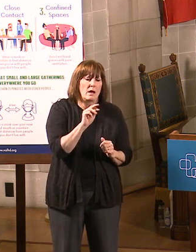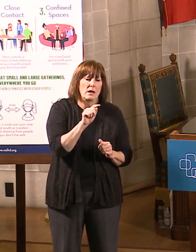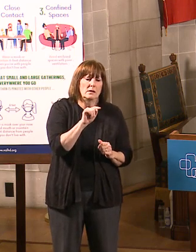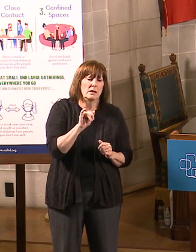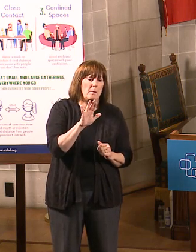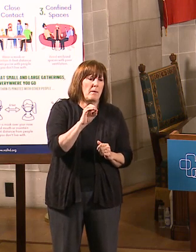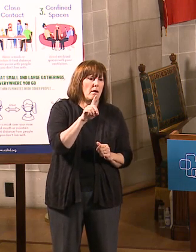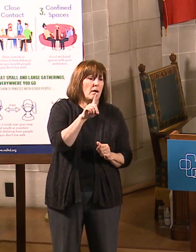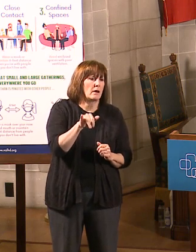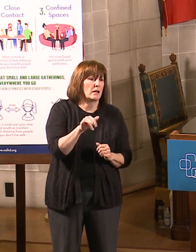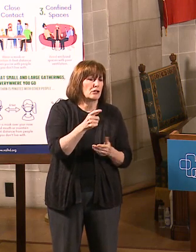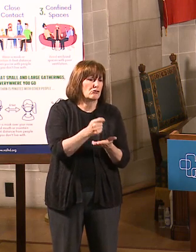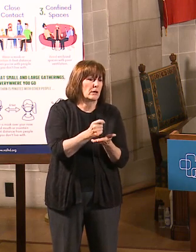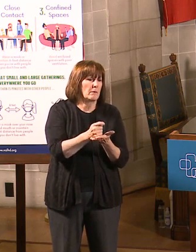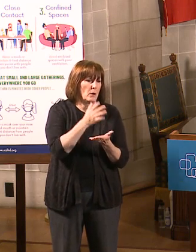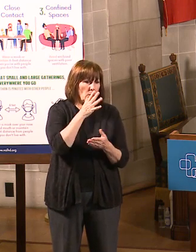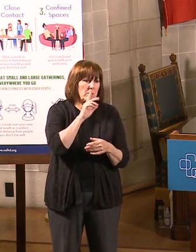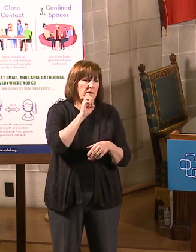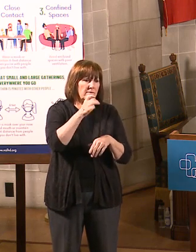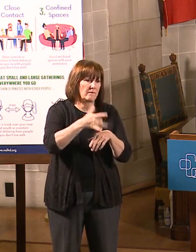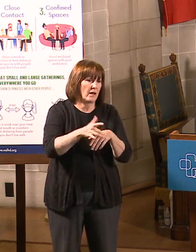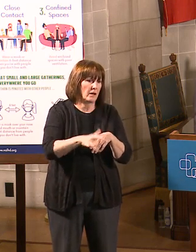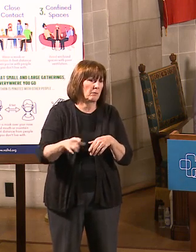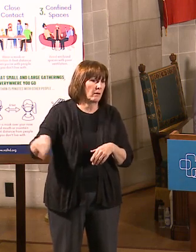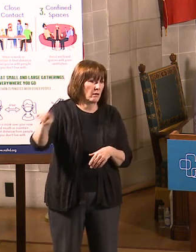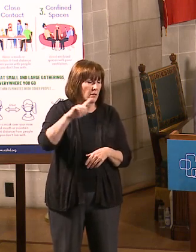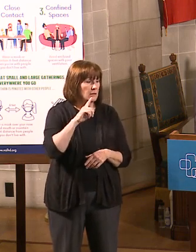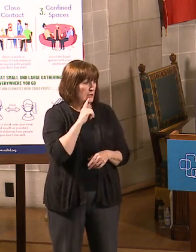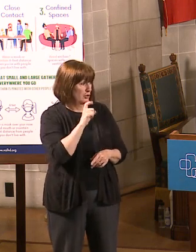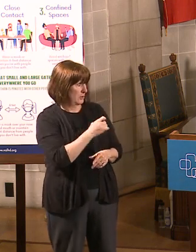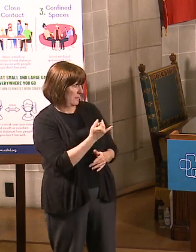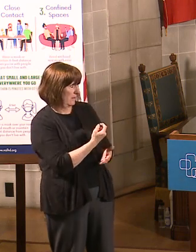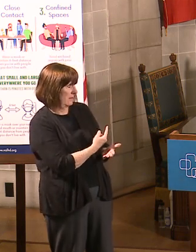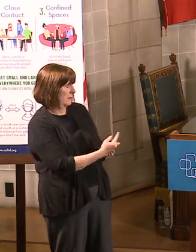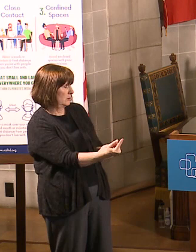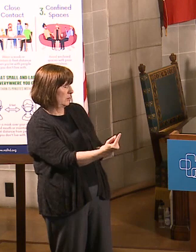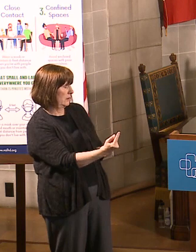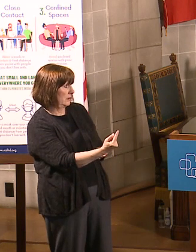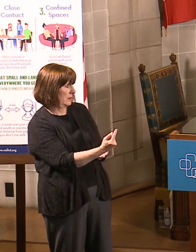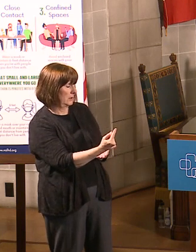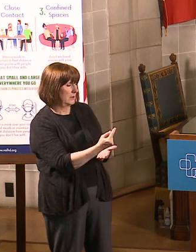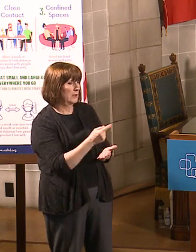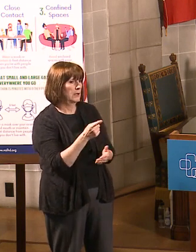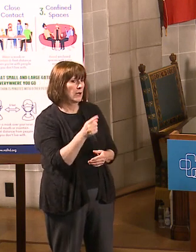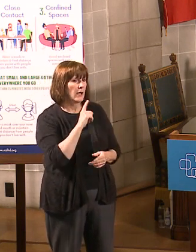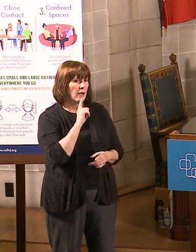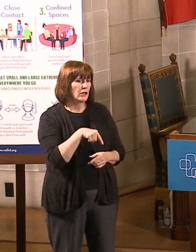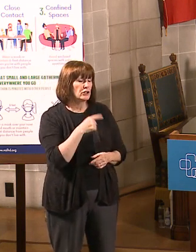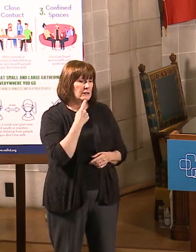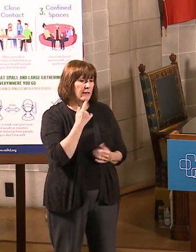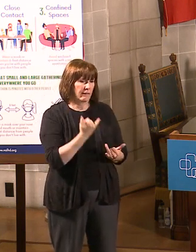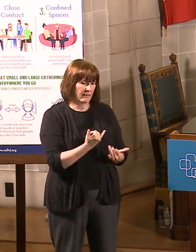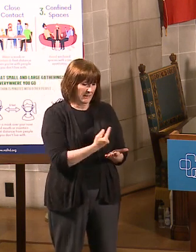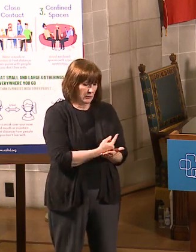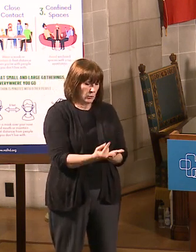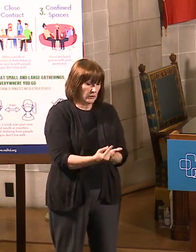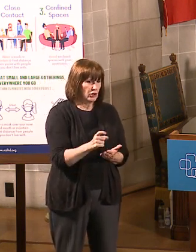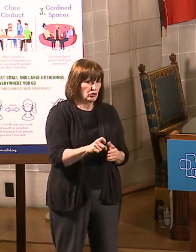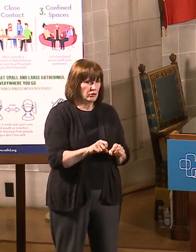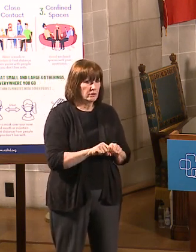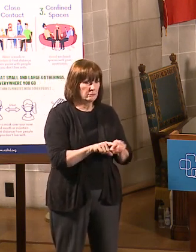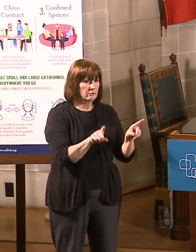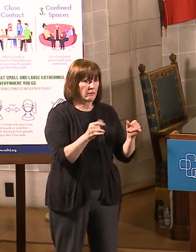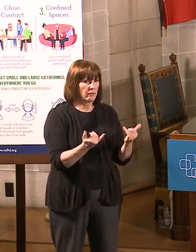be available to hospitals and long-term care facilities. It should be out this week. And the answer from Dr. Antone is that it should be out this